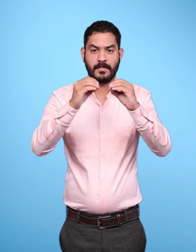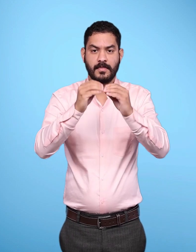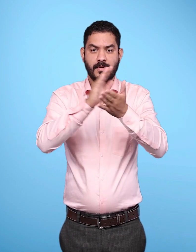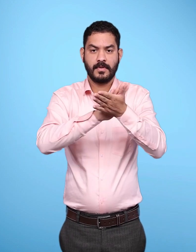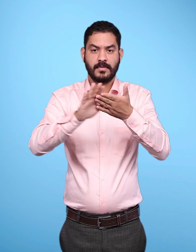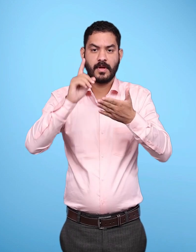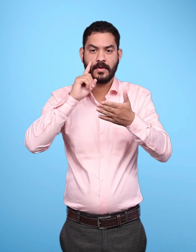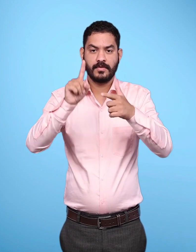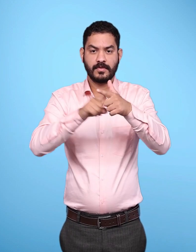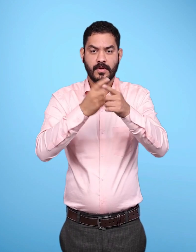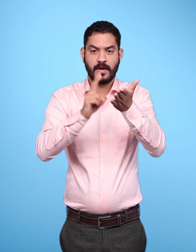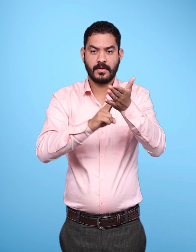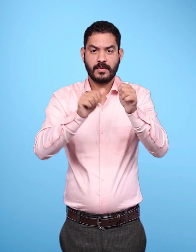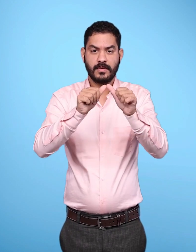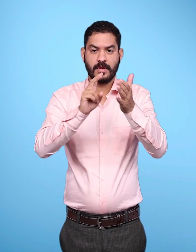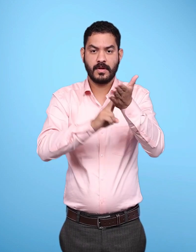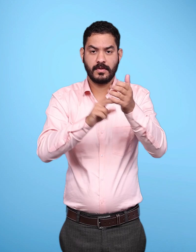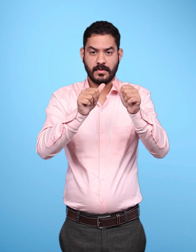Abhigyan Shakuntalam,